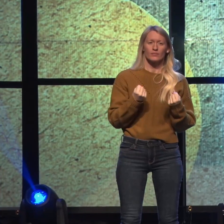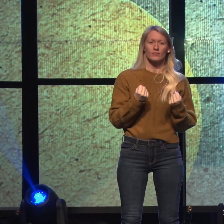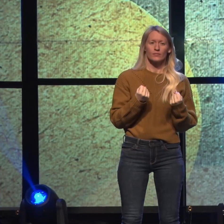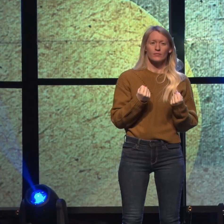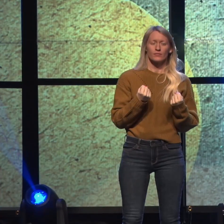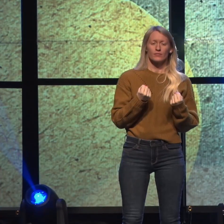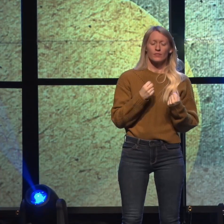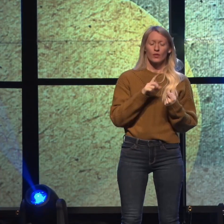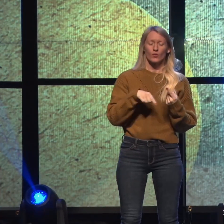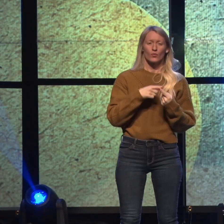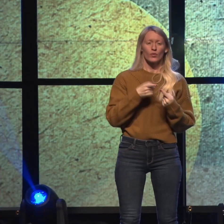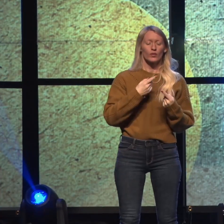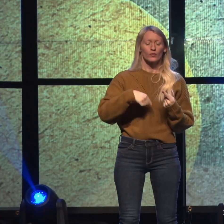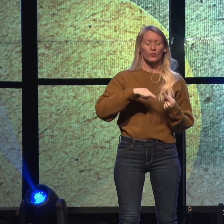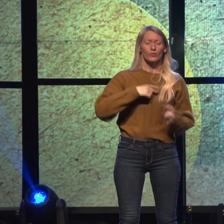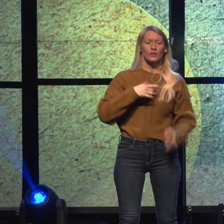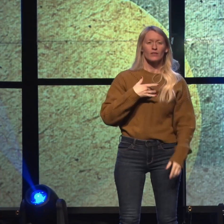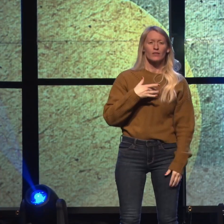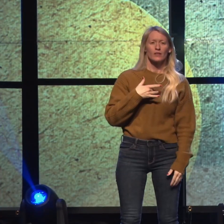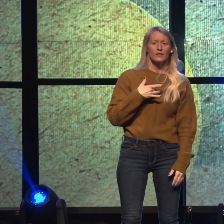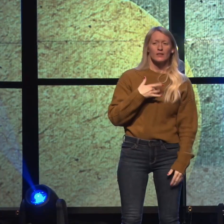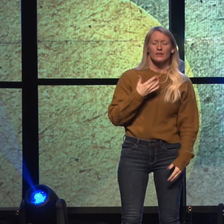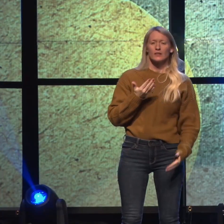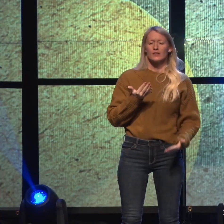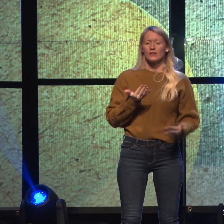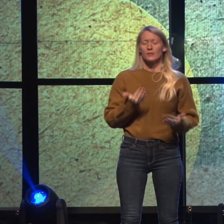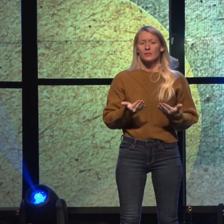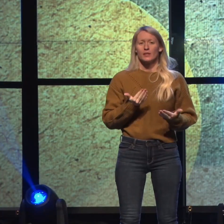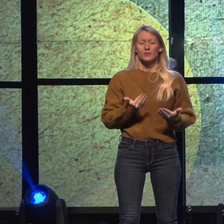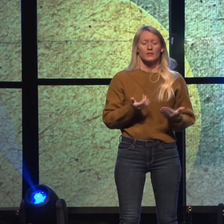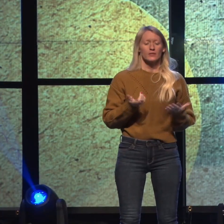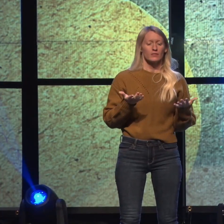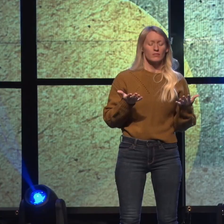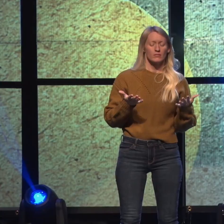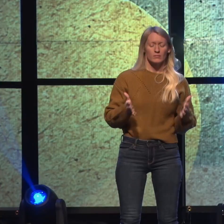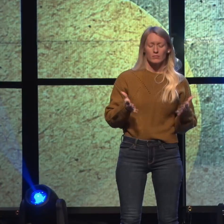And when we feel like that it might be the end